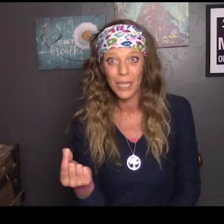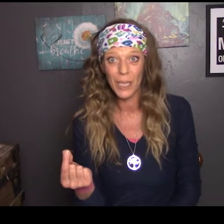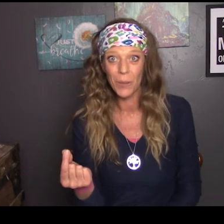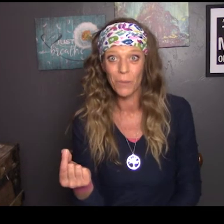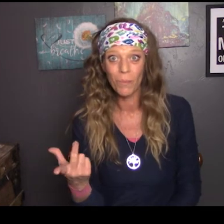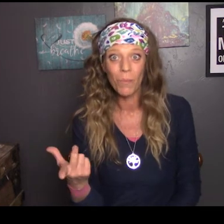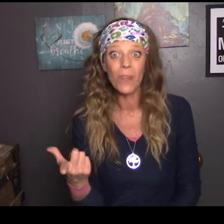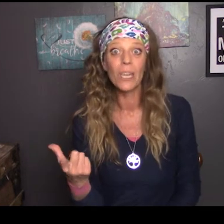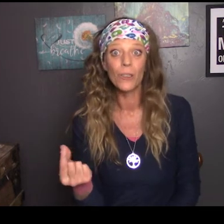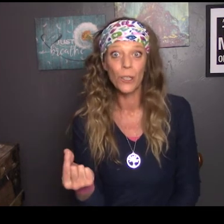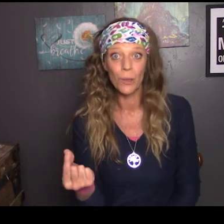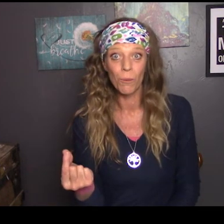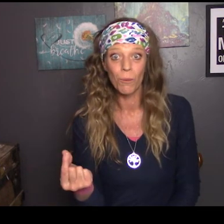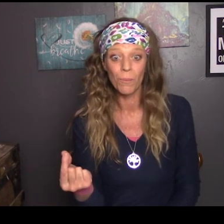to. Do.